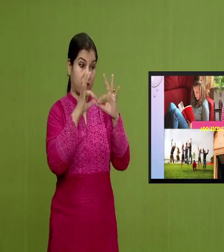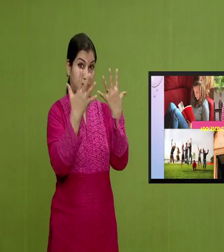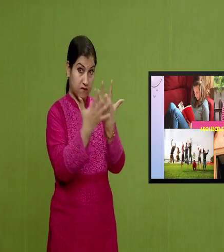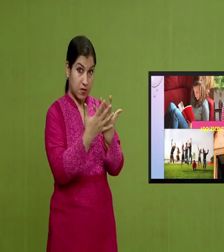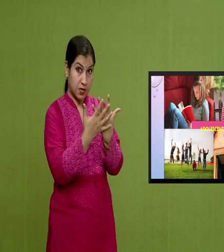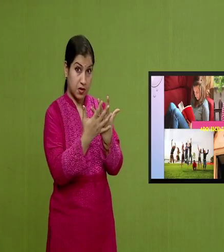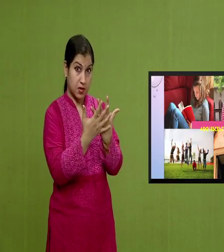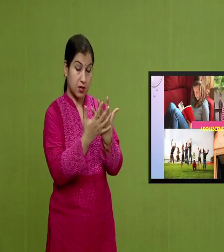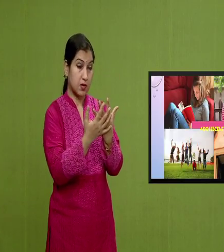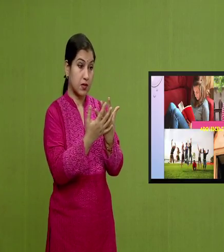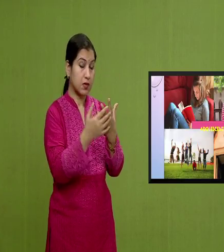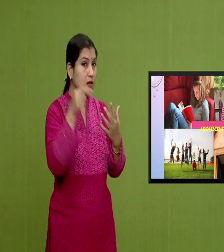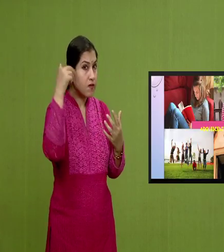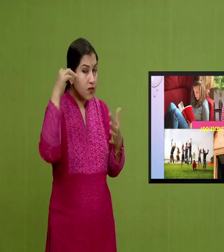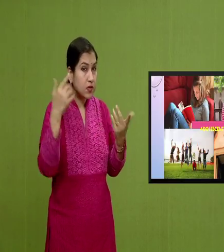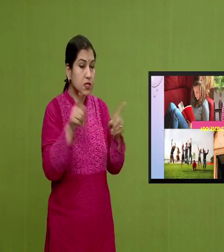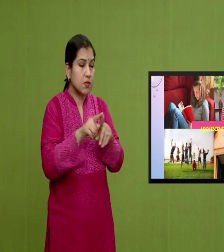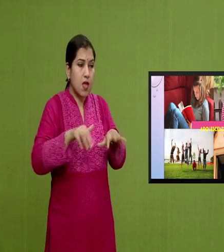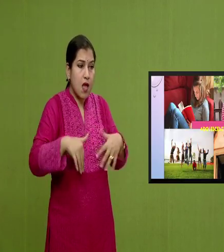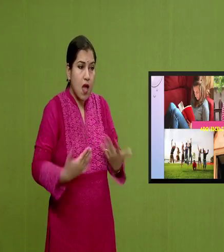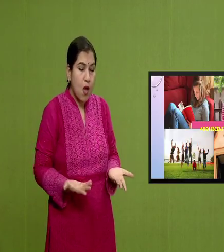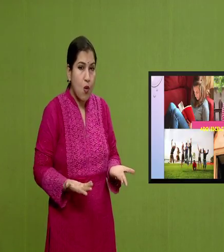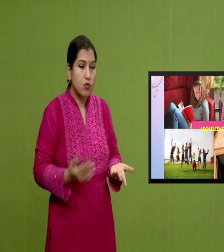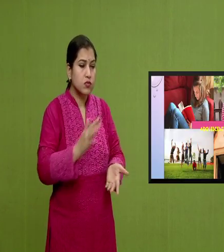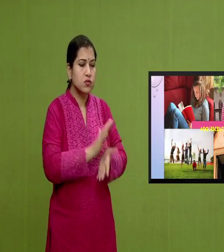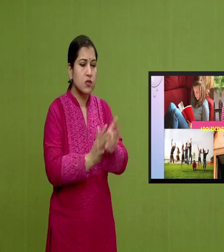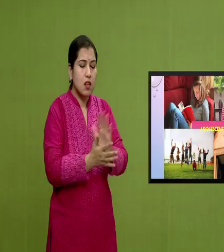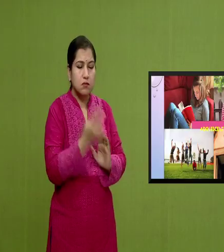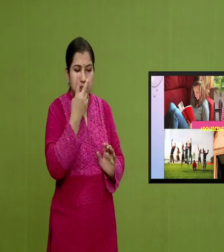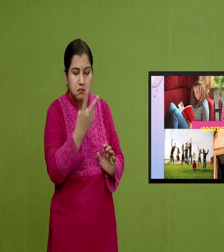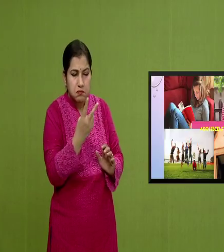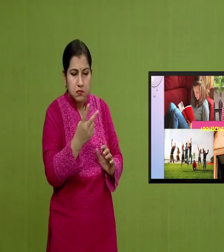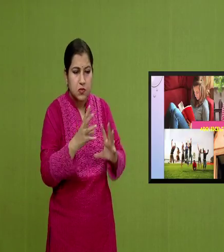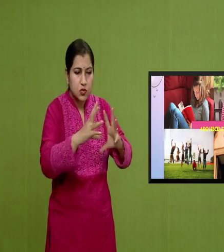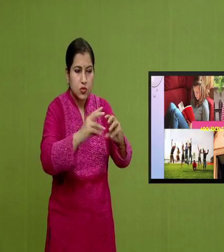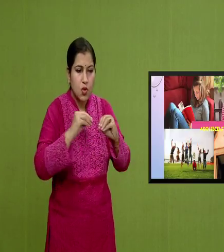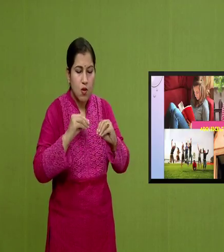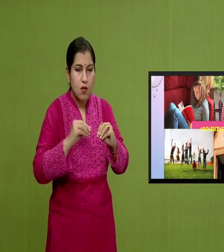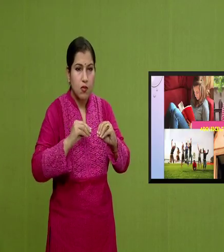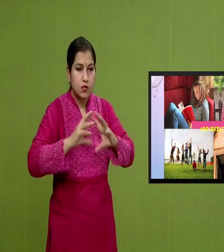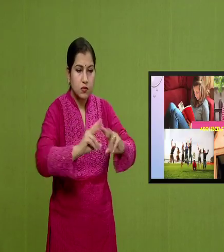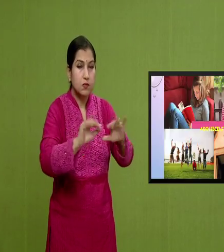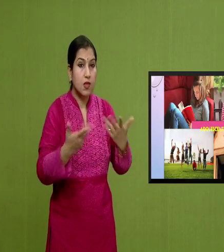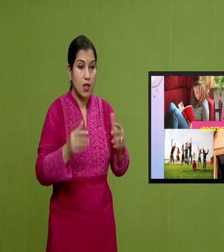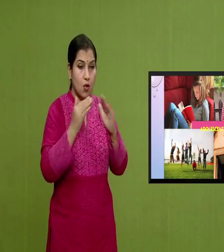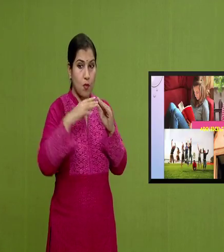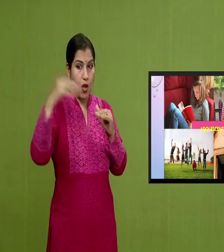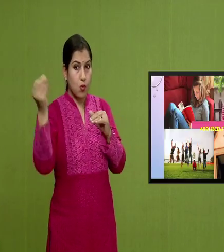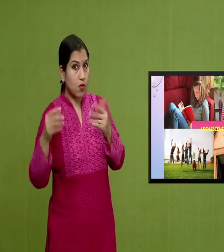affairs and how to face challenges in the world outside home.